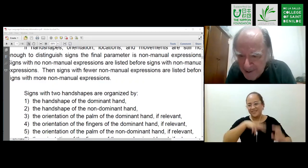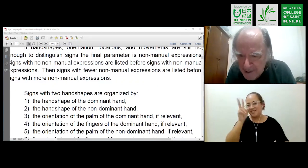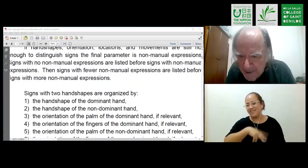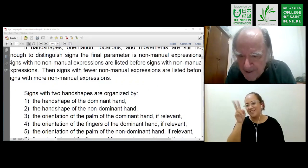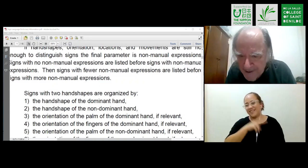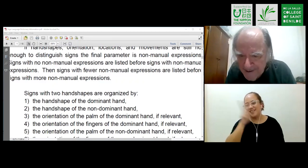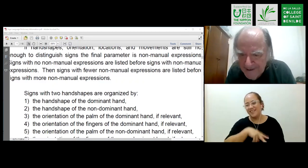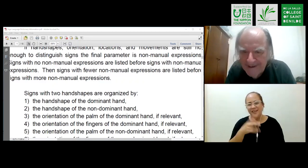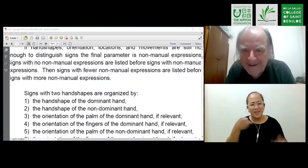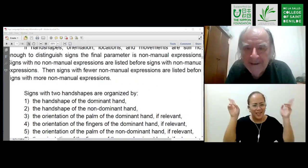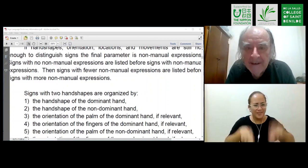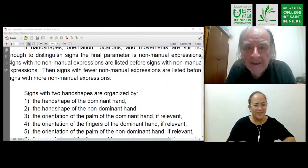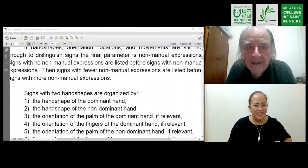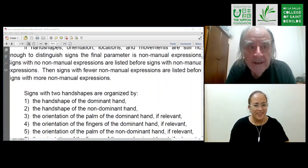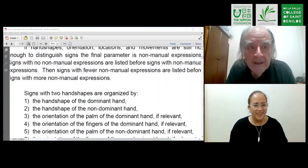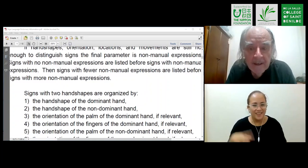what's going on here?